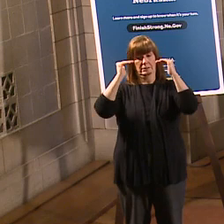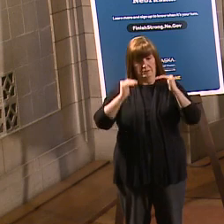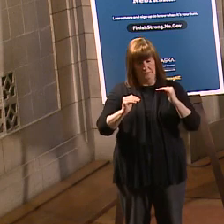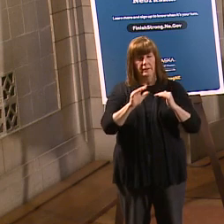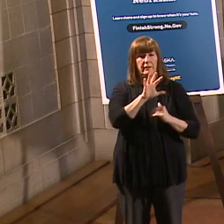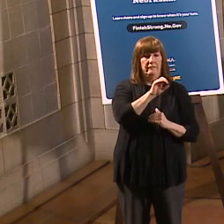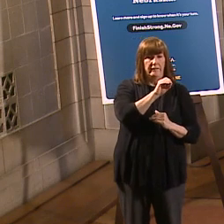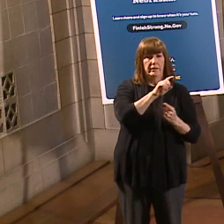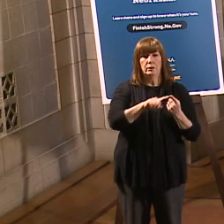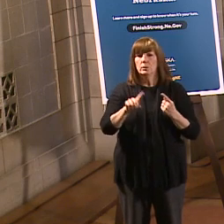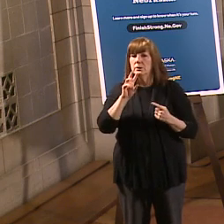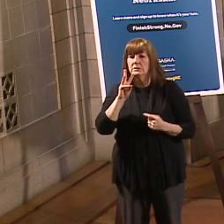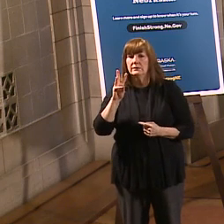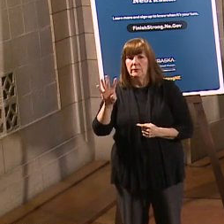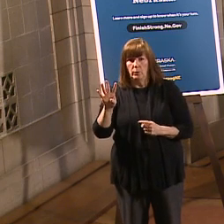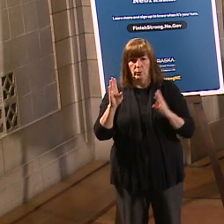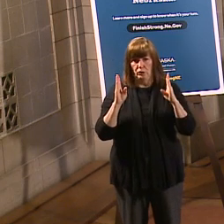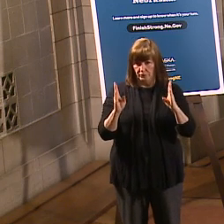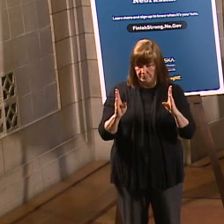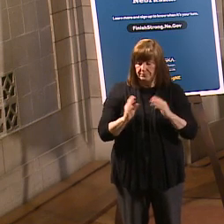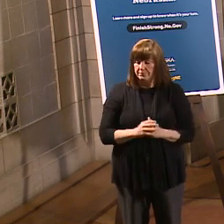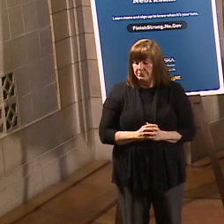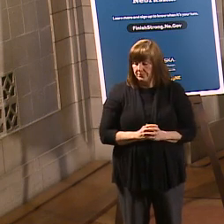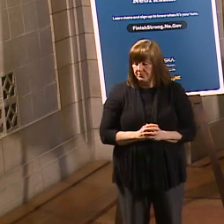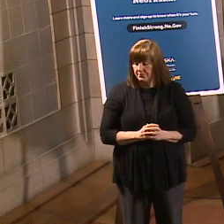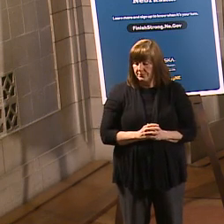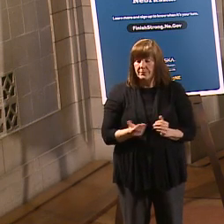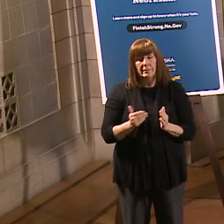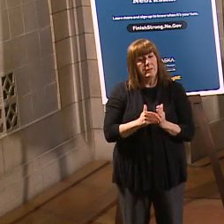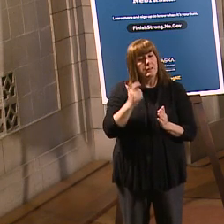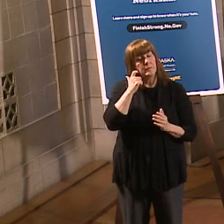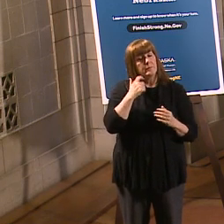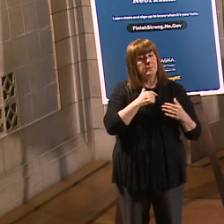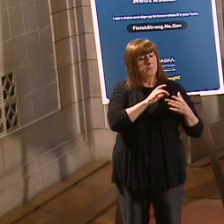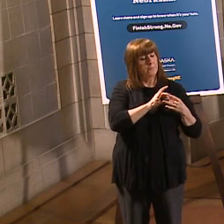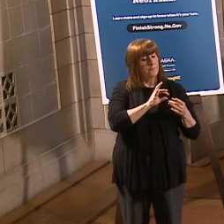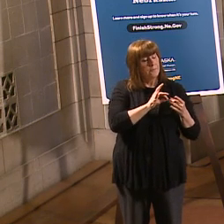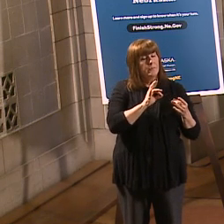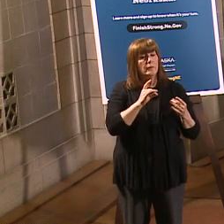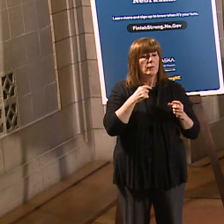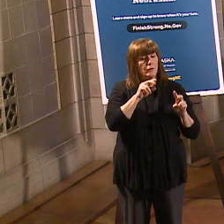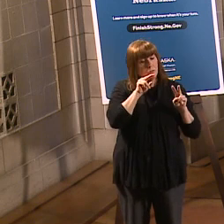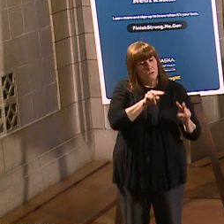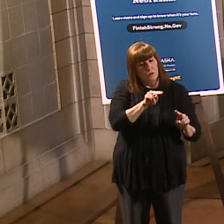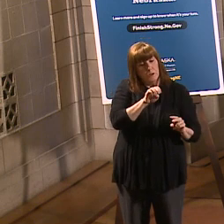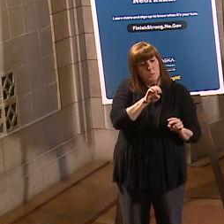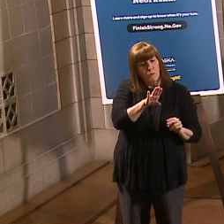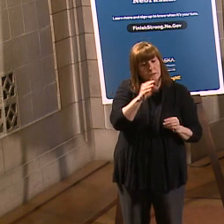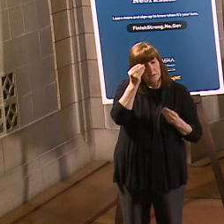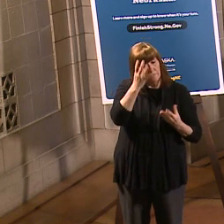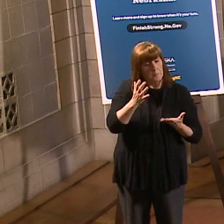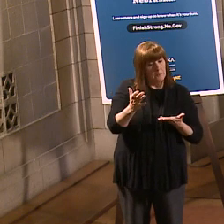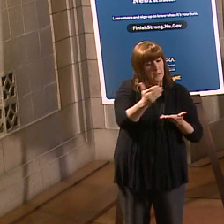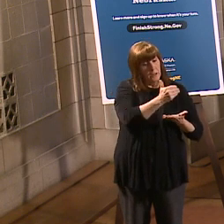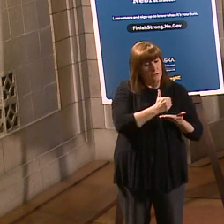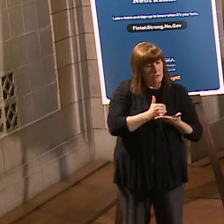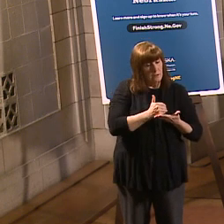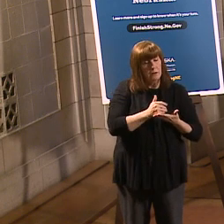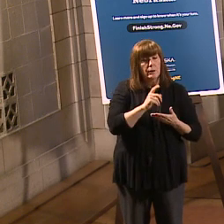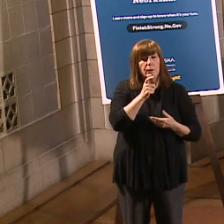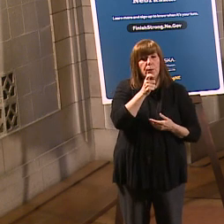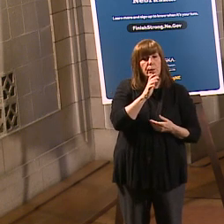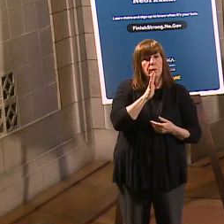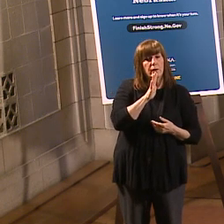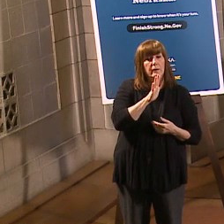50 to 64-year-olds. And again, as I've talked about in the past, for example, when we looked at Nebraska data, just the cohort 50